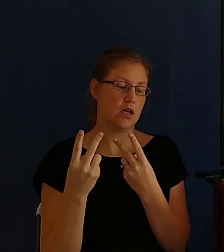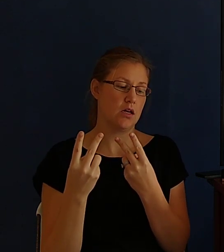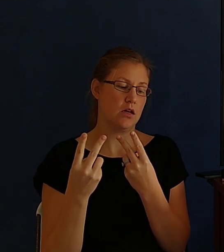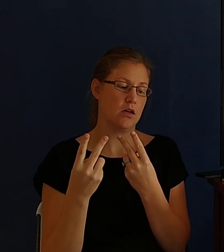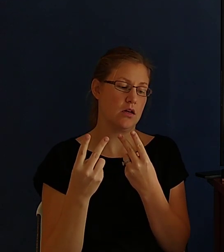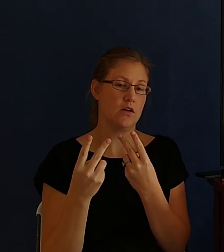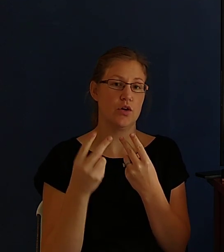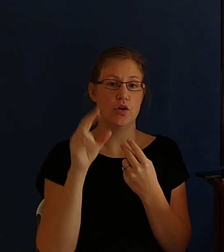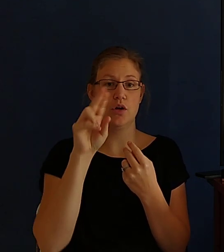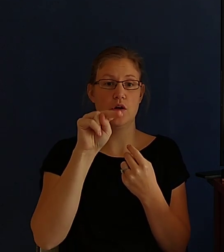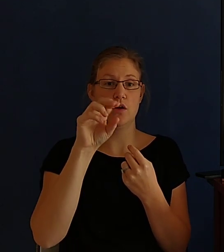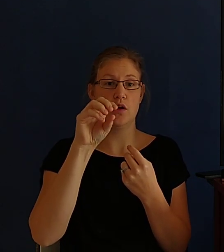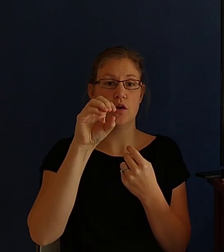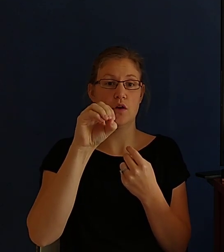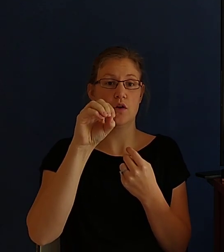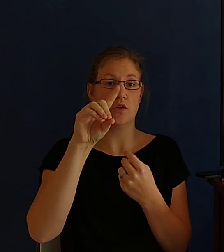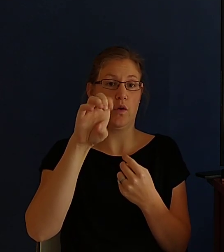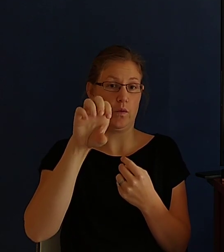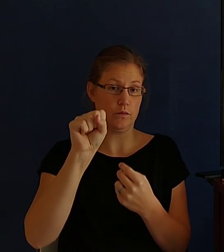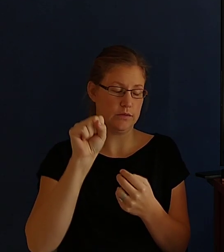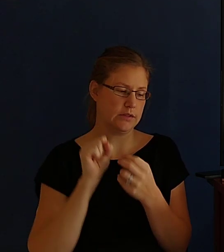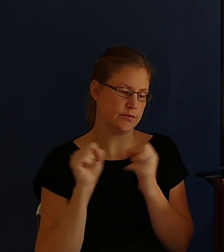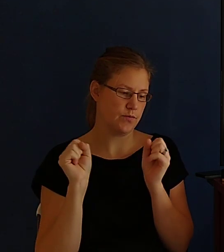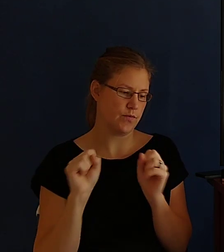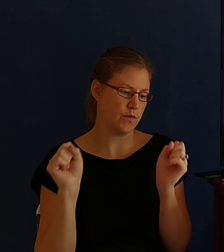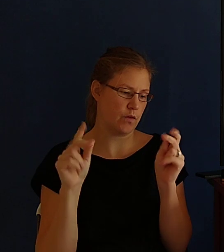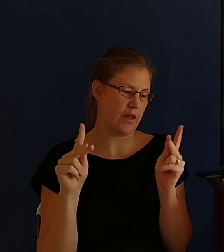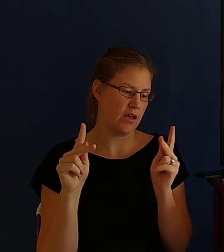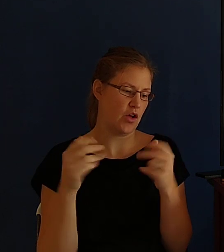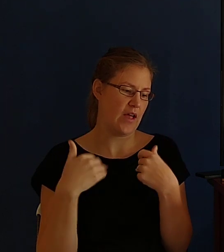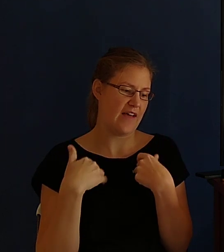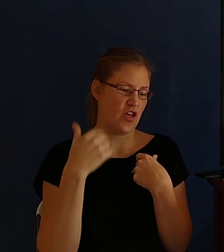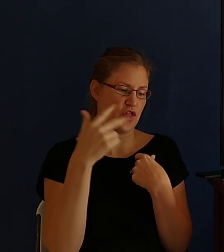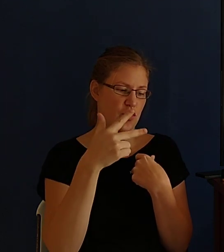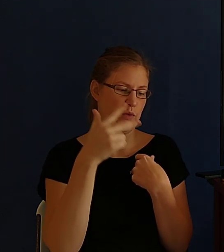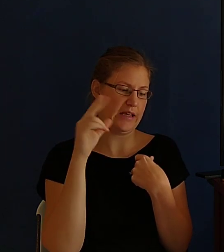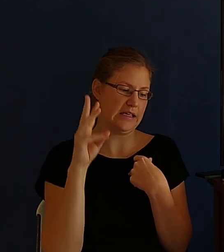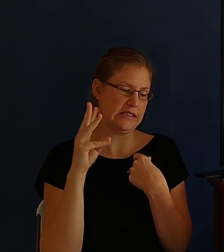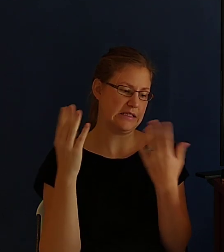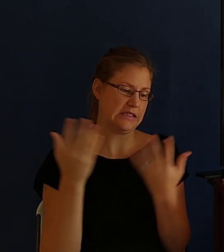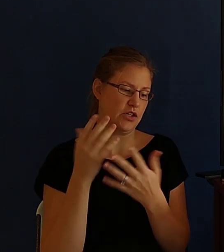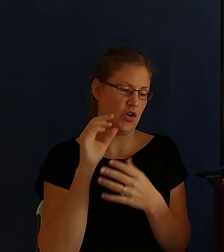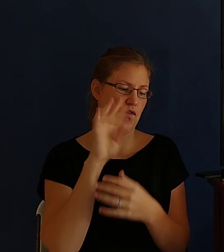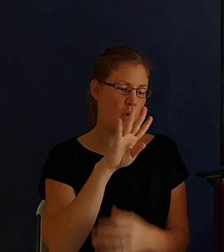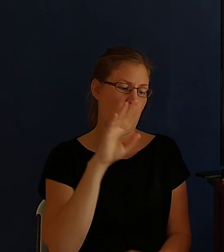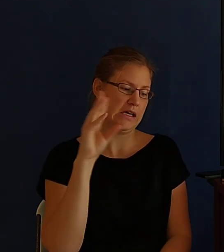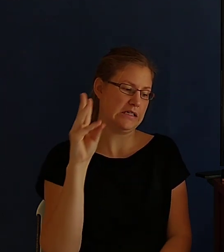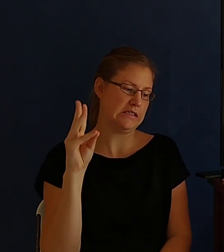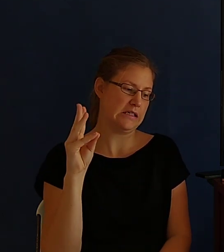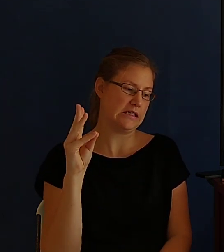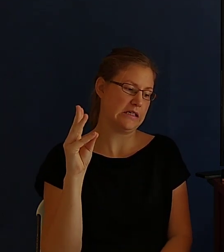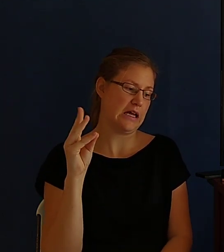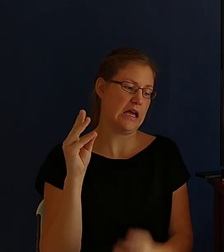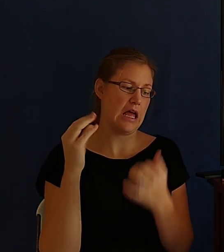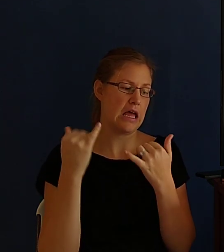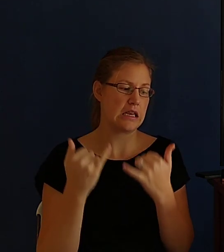already visited nodes. Okay, so we have 3 and 6 here, 4 and 6, and now because we are